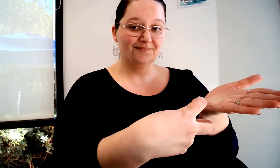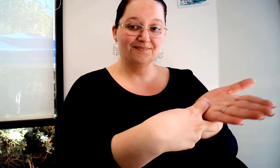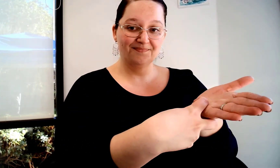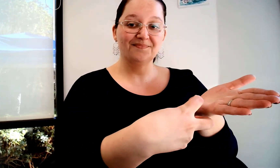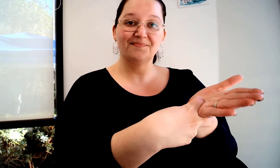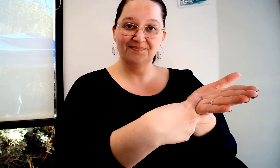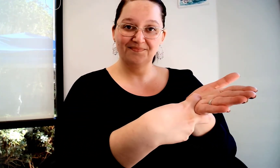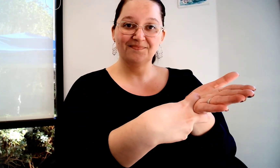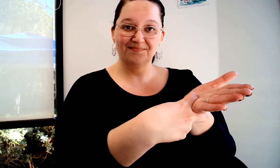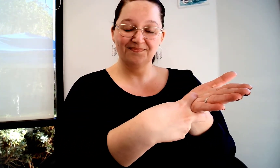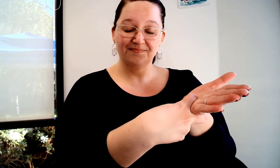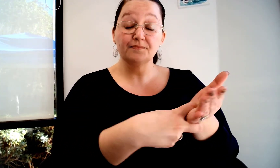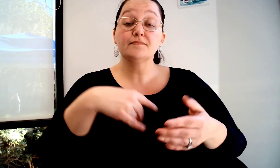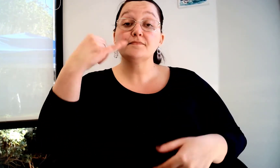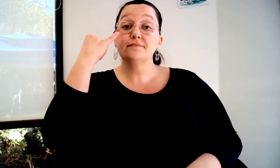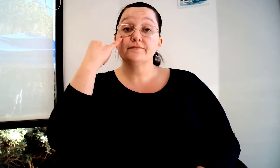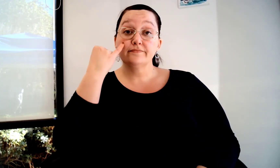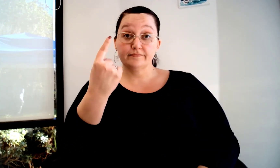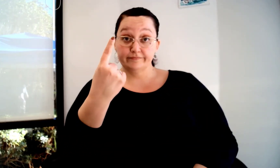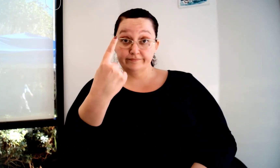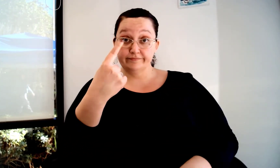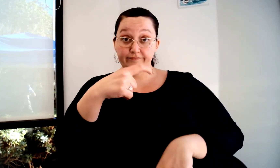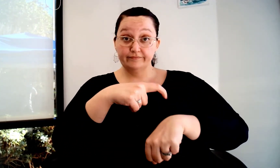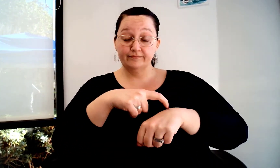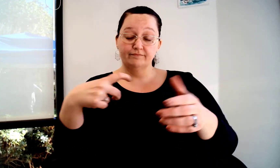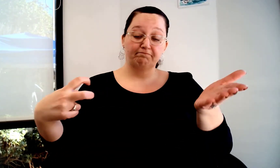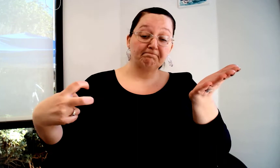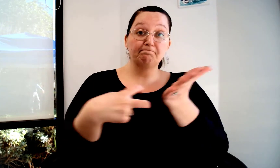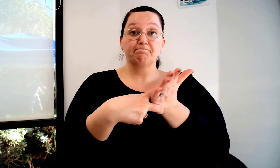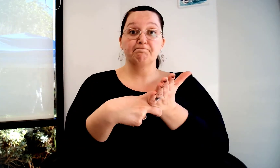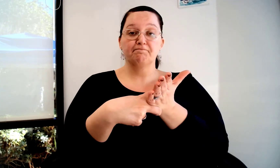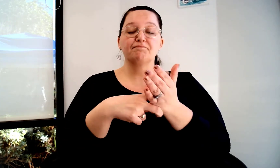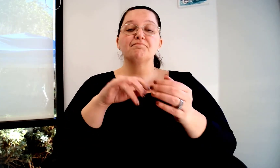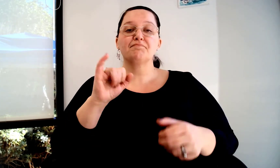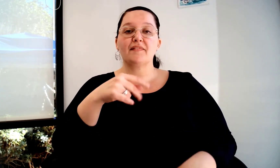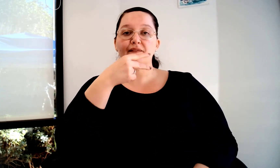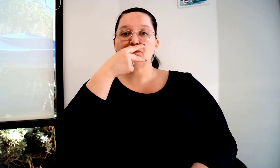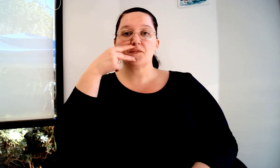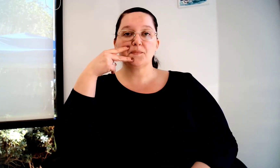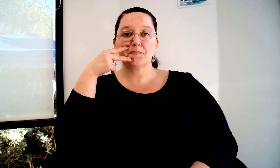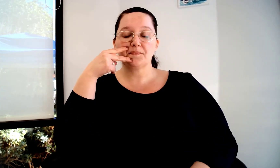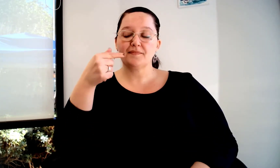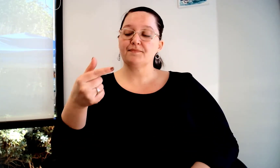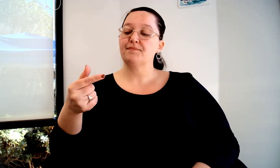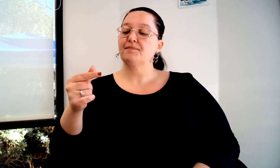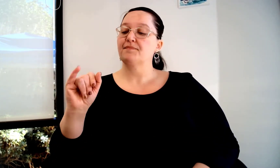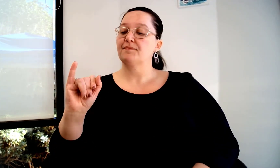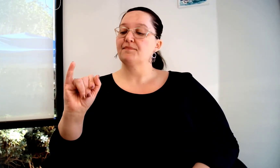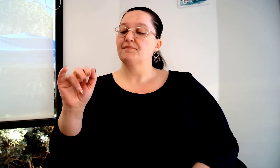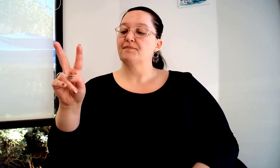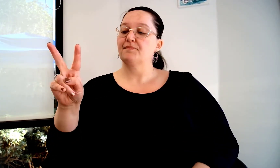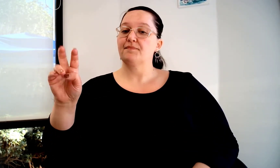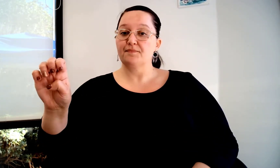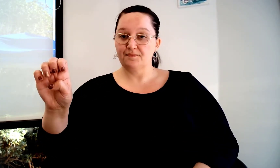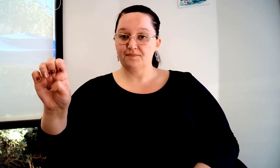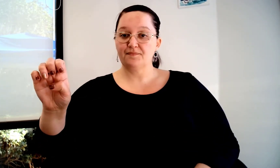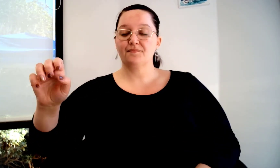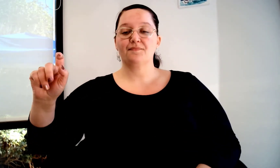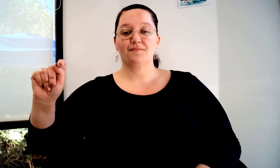You're going to put your non-dominant between your index and middle finger. If you only do it once, that's the verb. To give a ticket, to